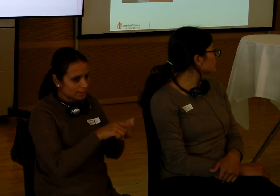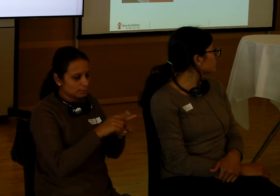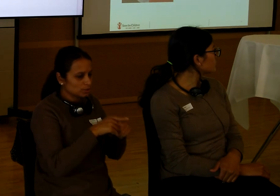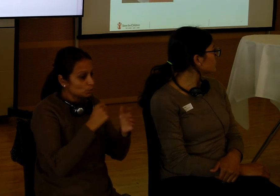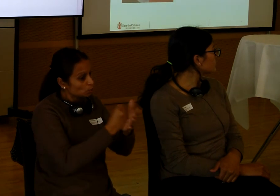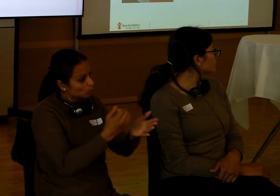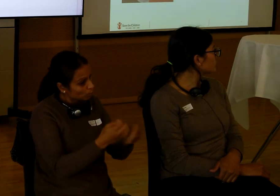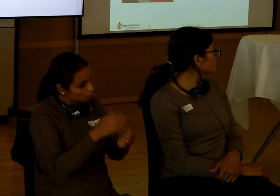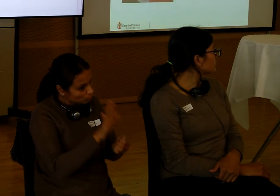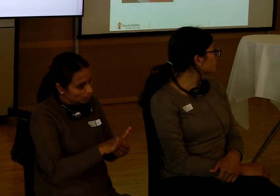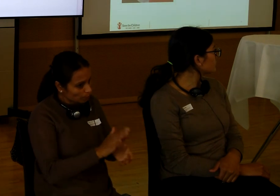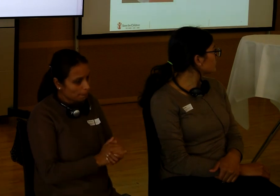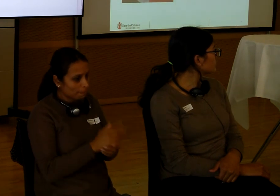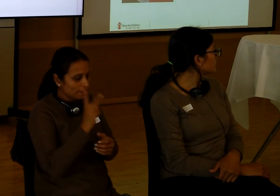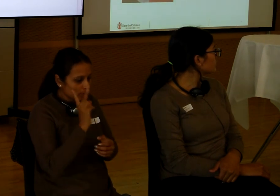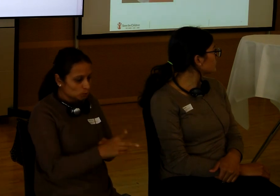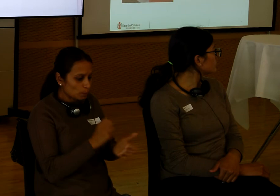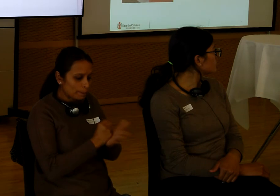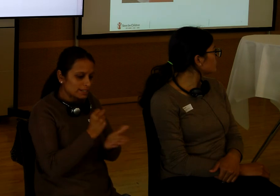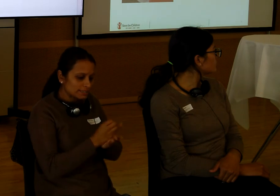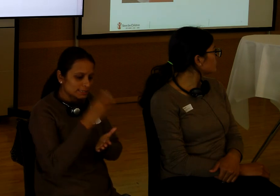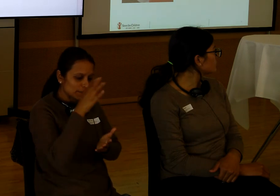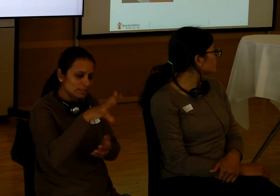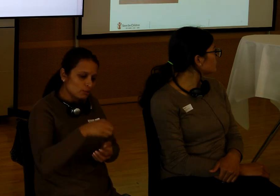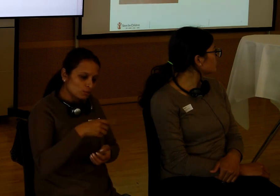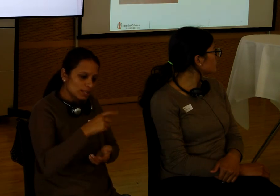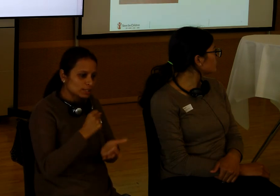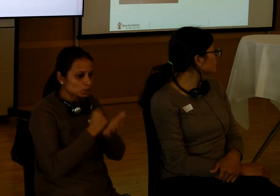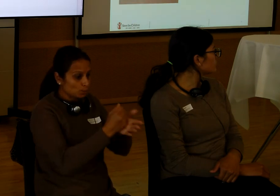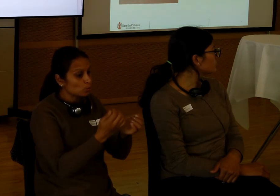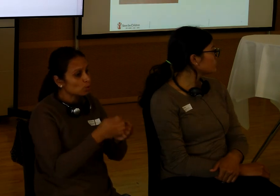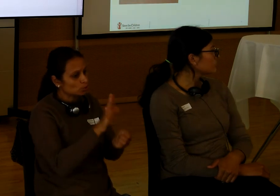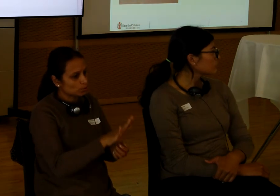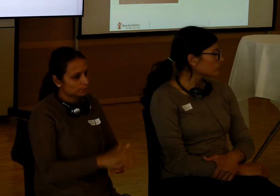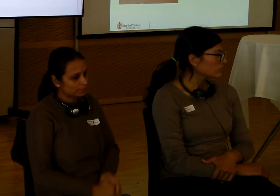support in putting this into practice.